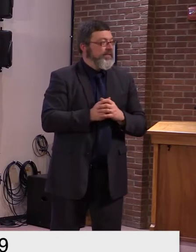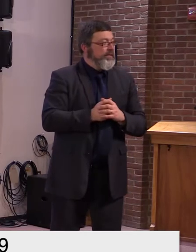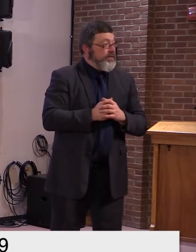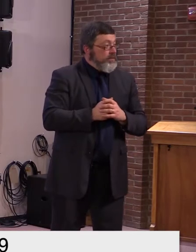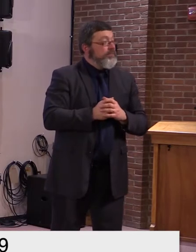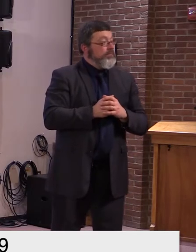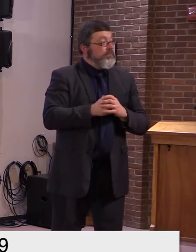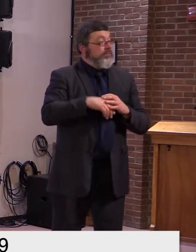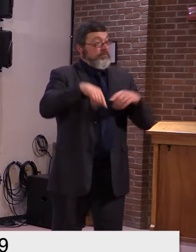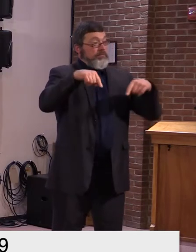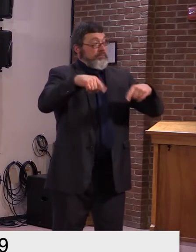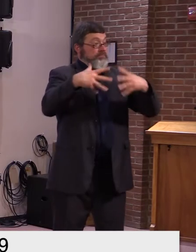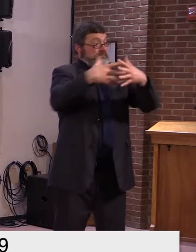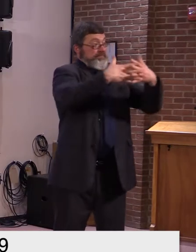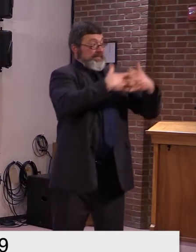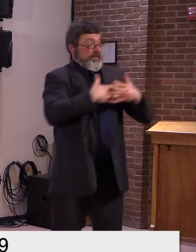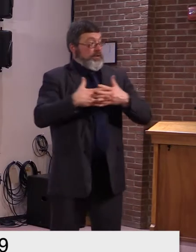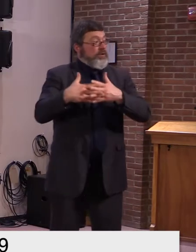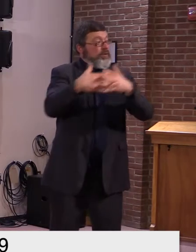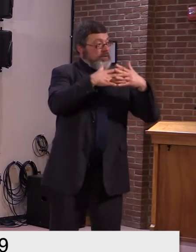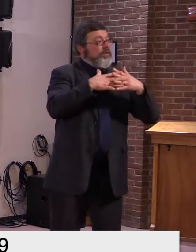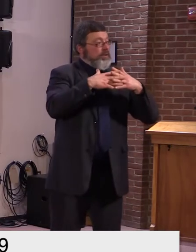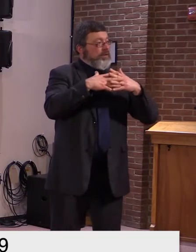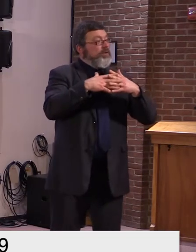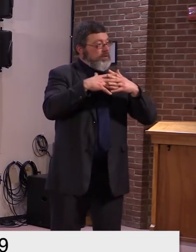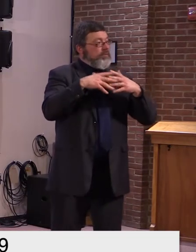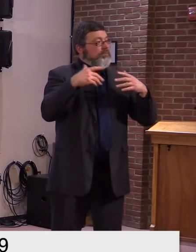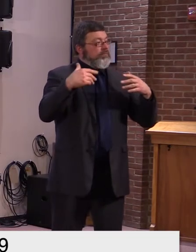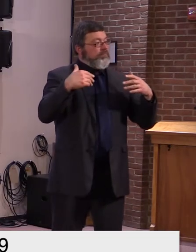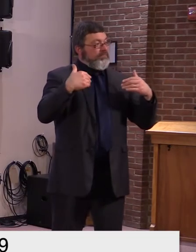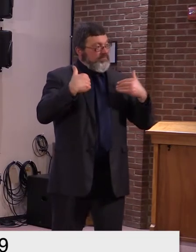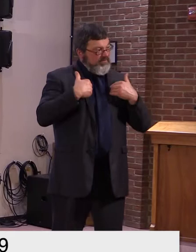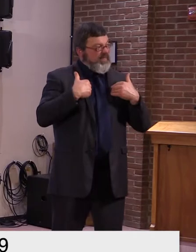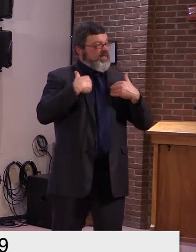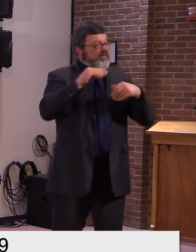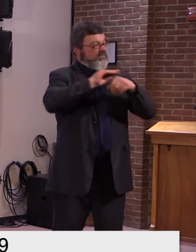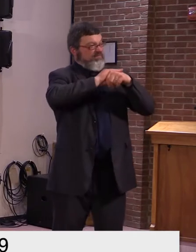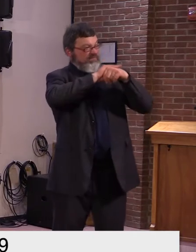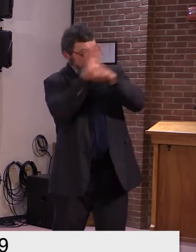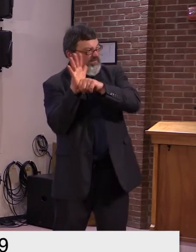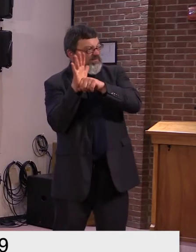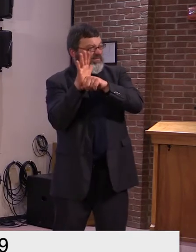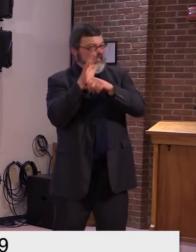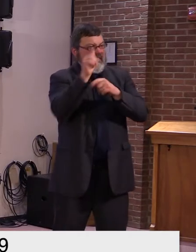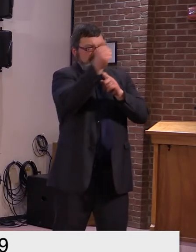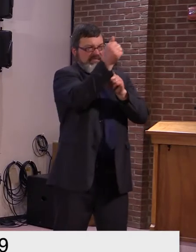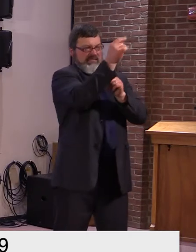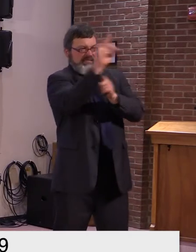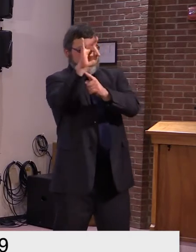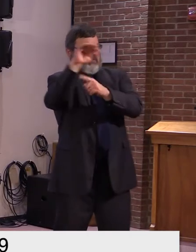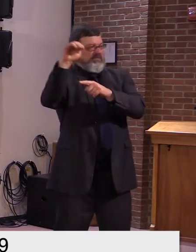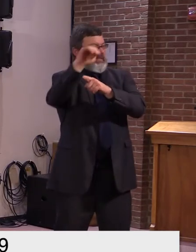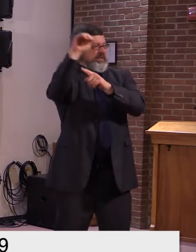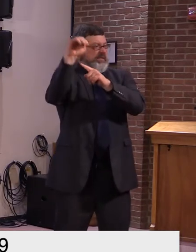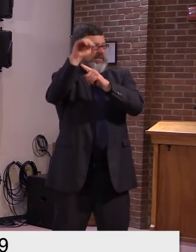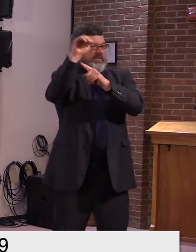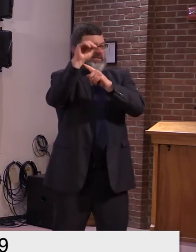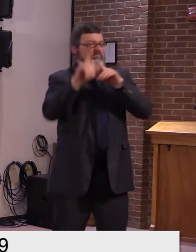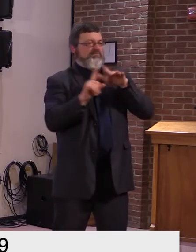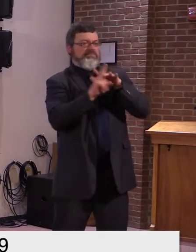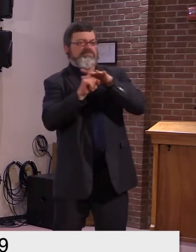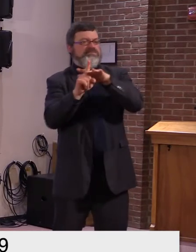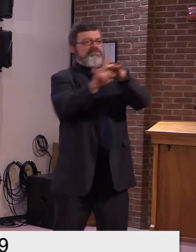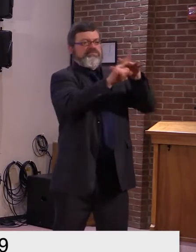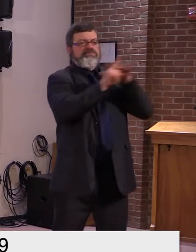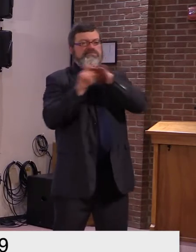with 4.5 million of those cases coming so far just in the month of December. Not only are COVID cases rising